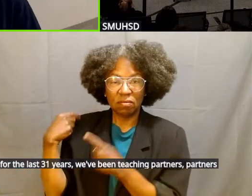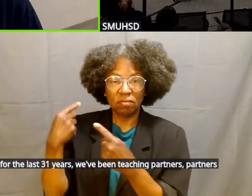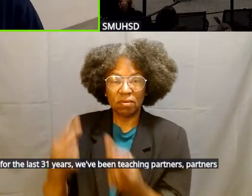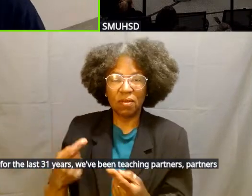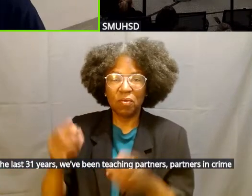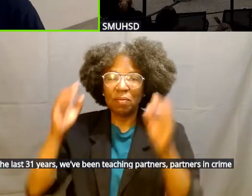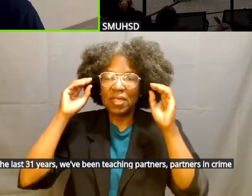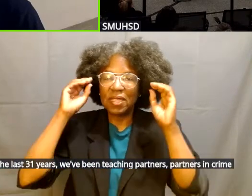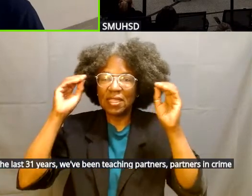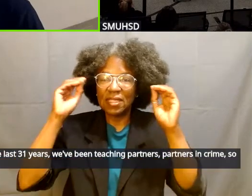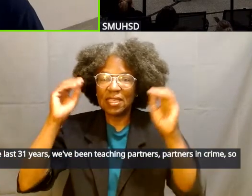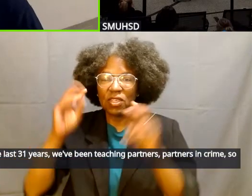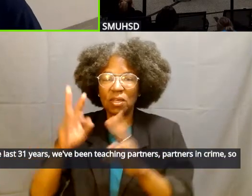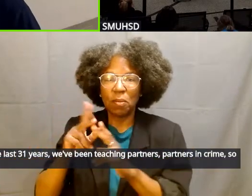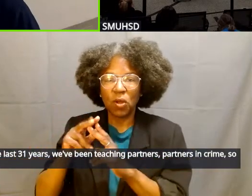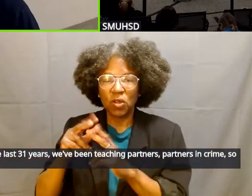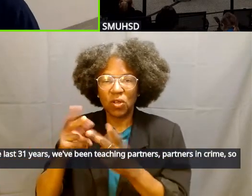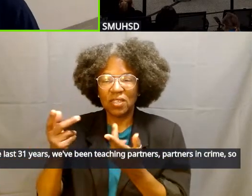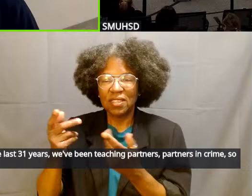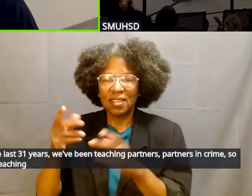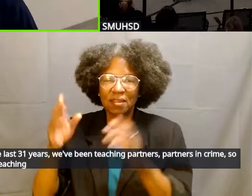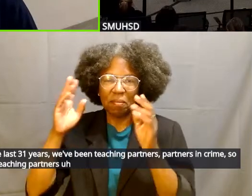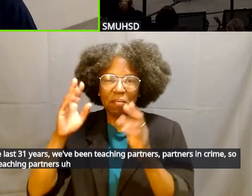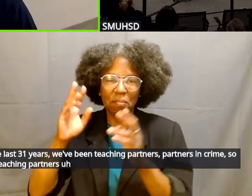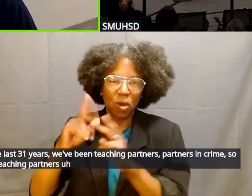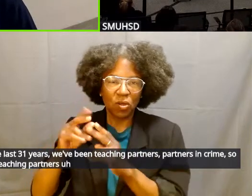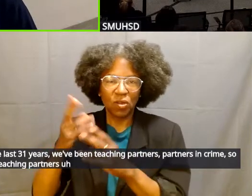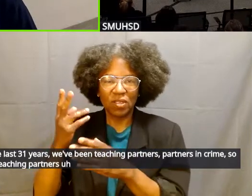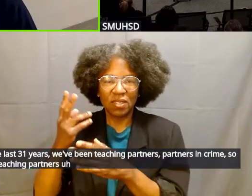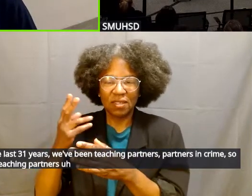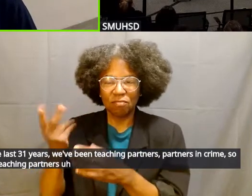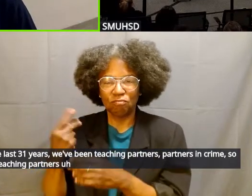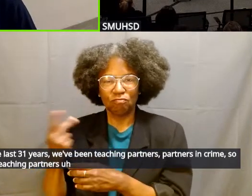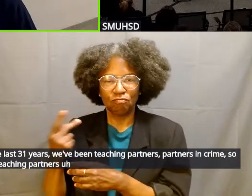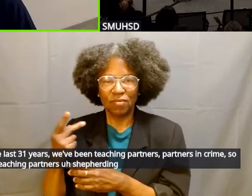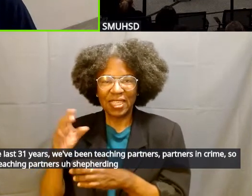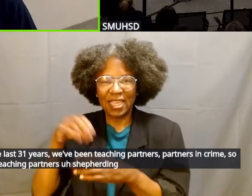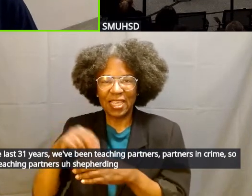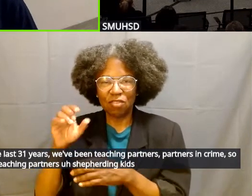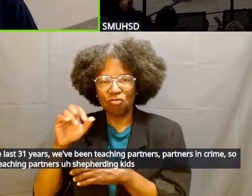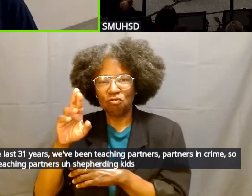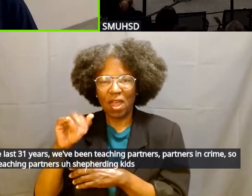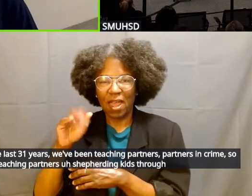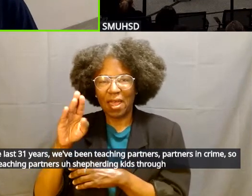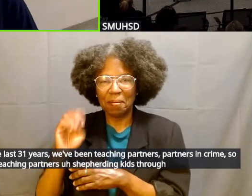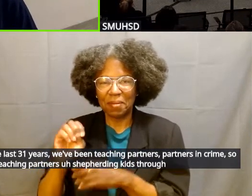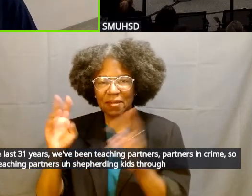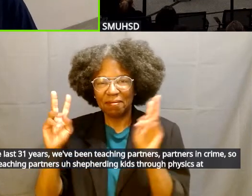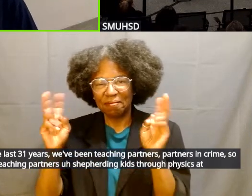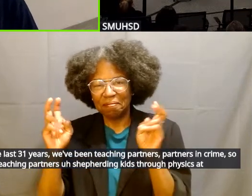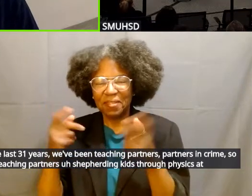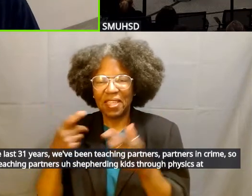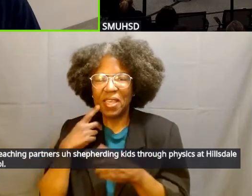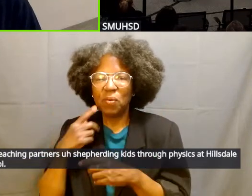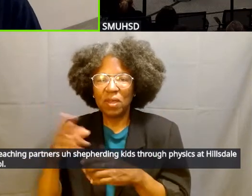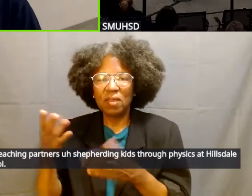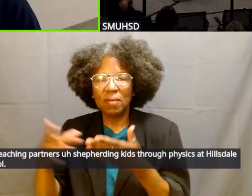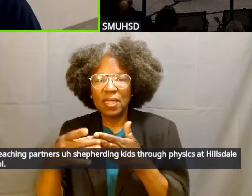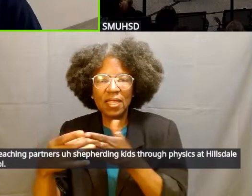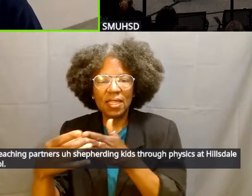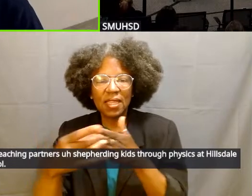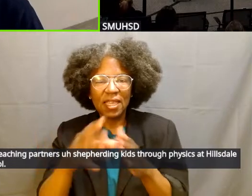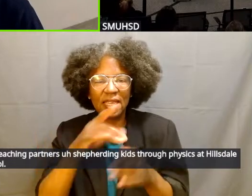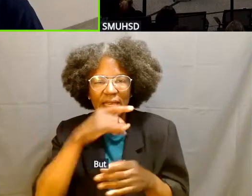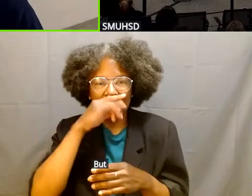speak, teaching partners, shepherding kids through physics at Hillsdale High School. But more